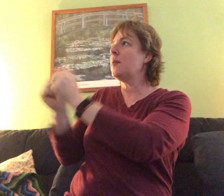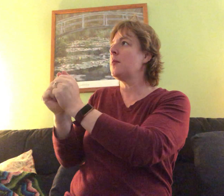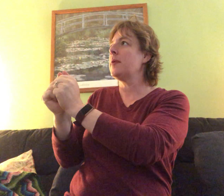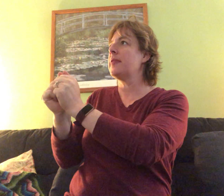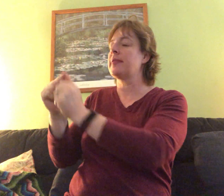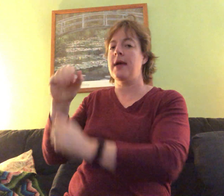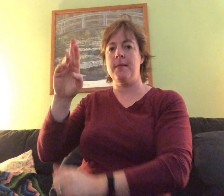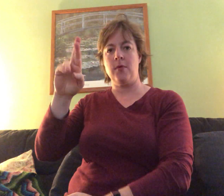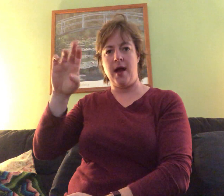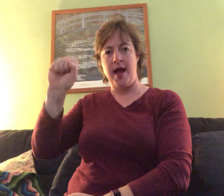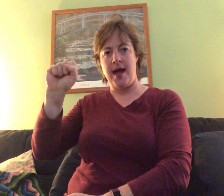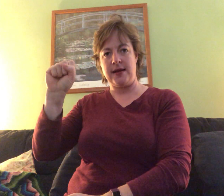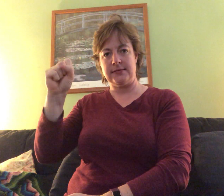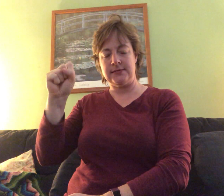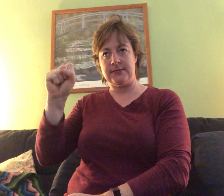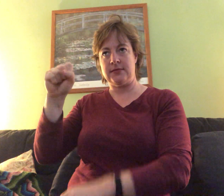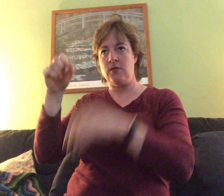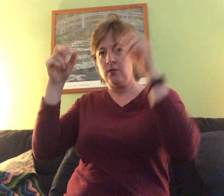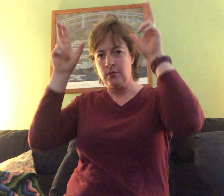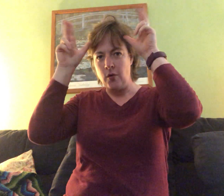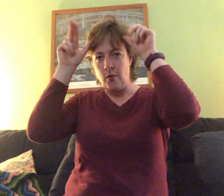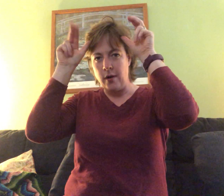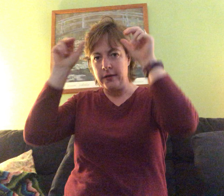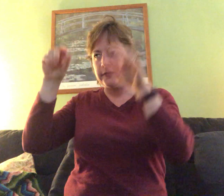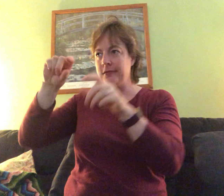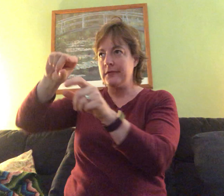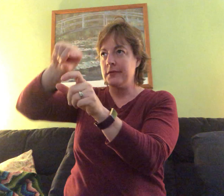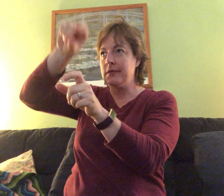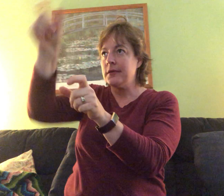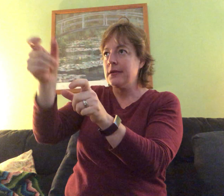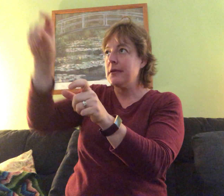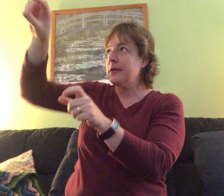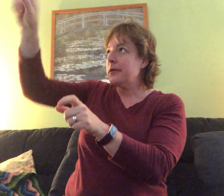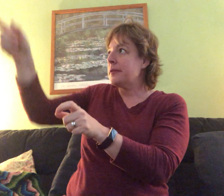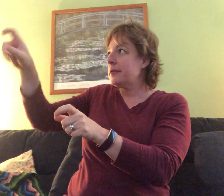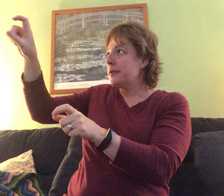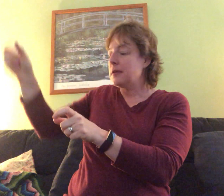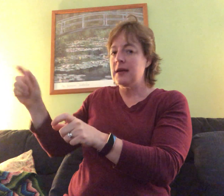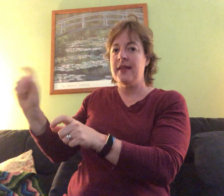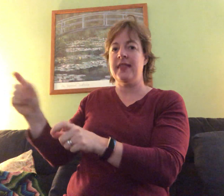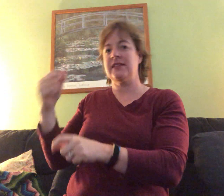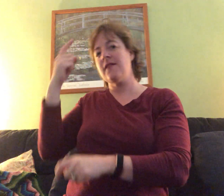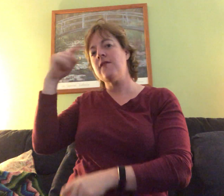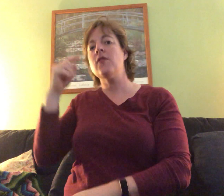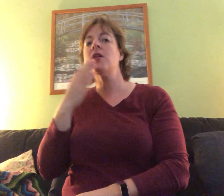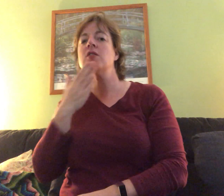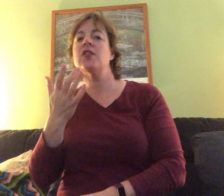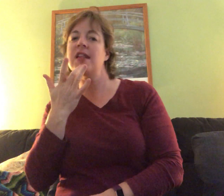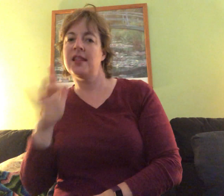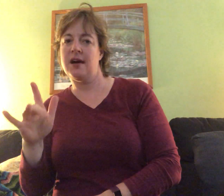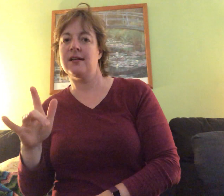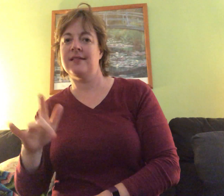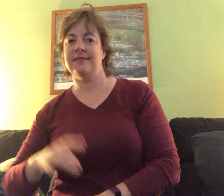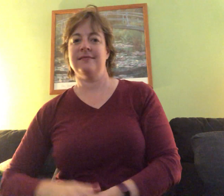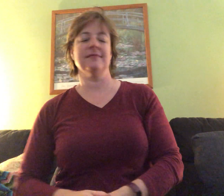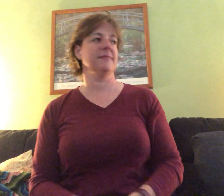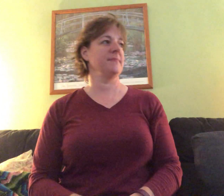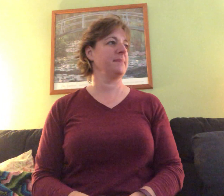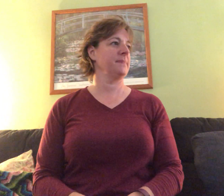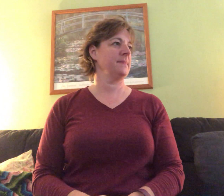These adorn the mantelpiece with many brass candlesticks, miners' lamps from the old coal mines, and also